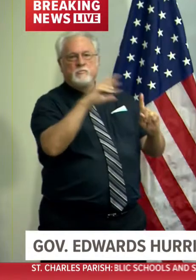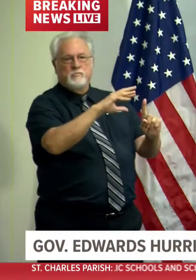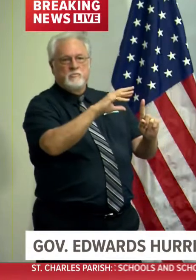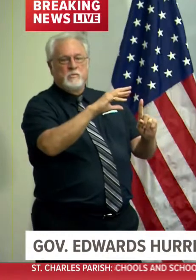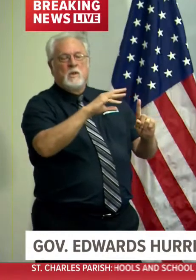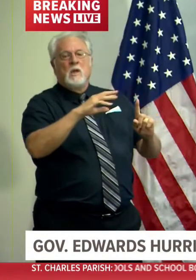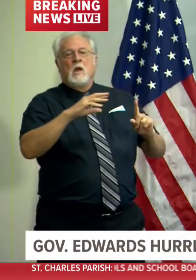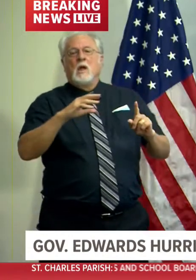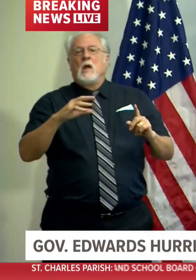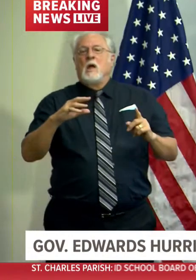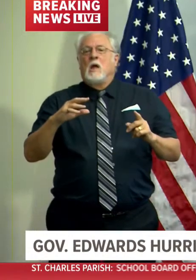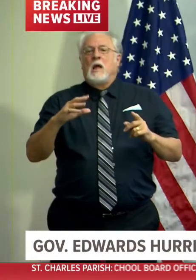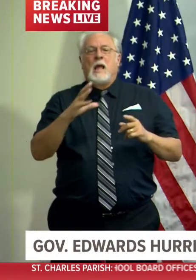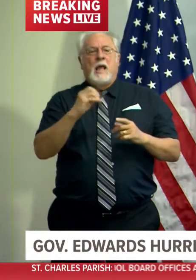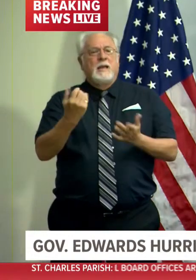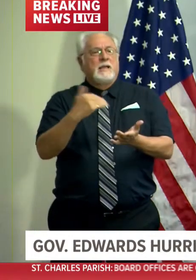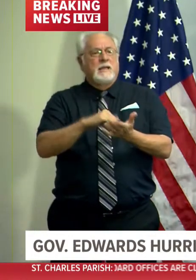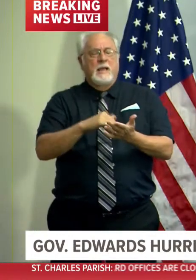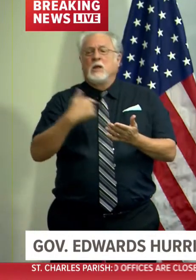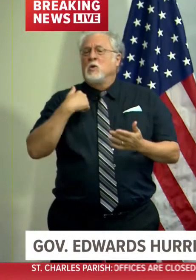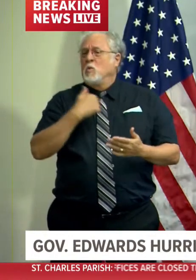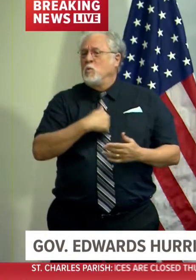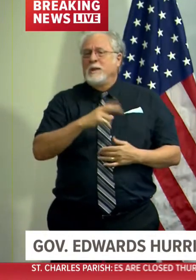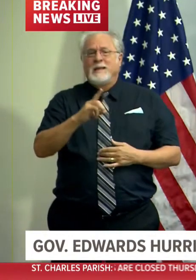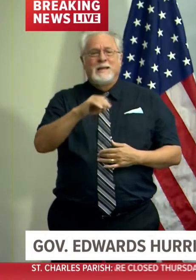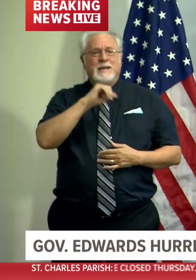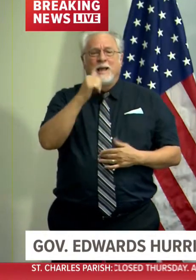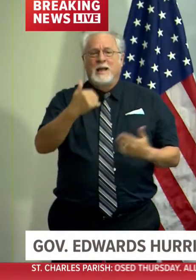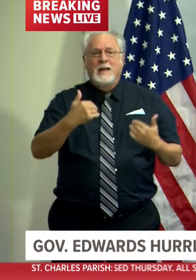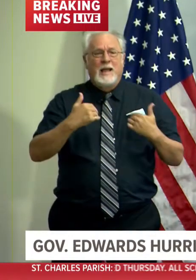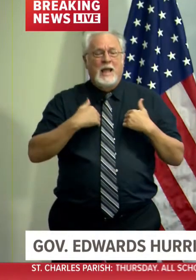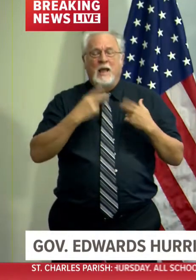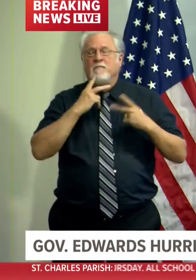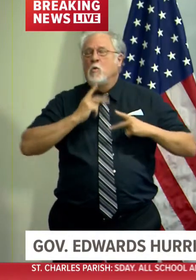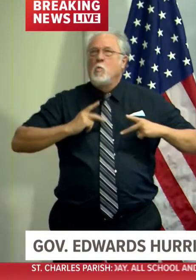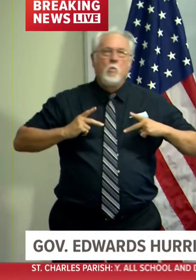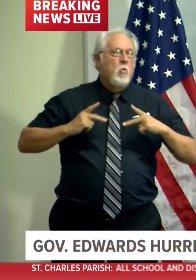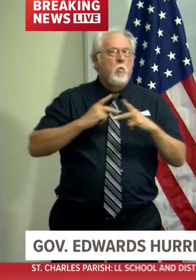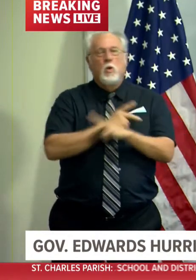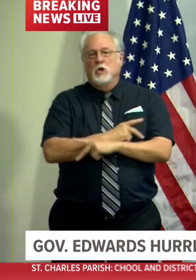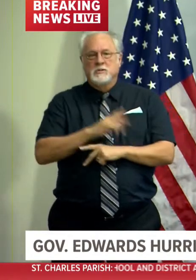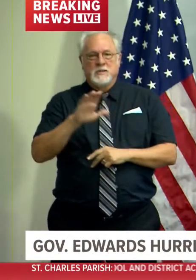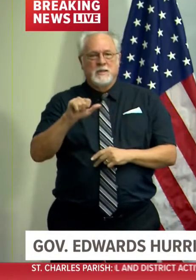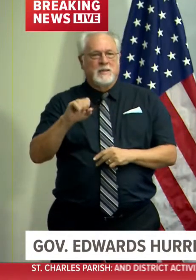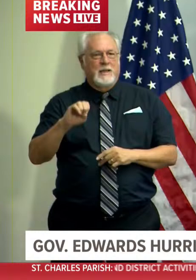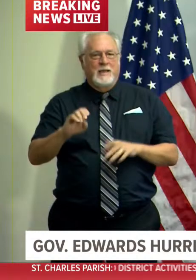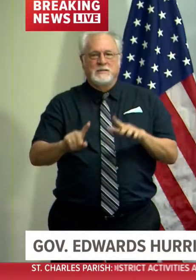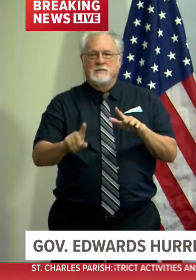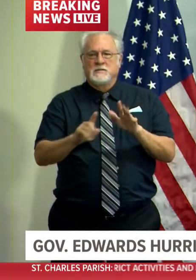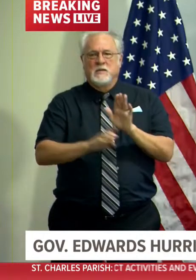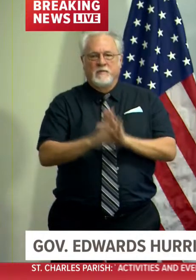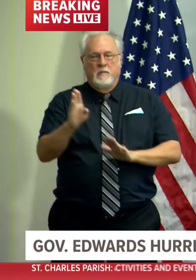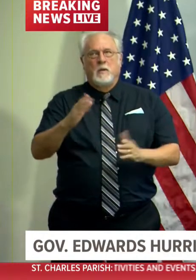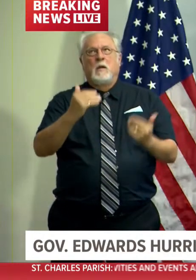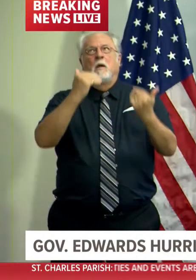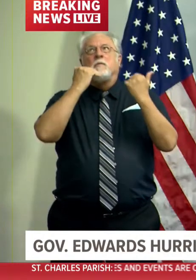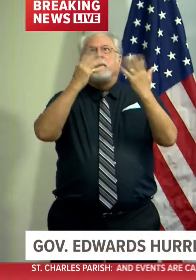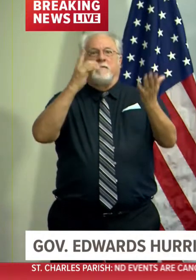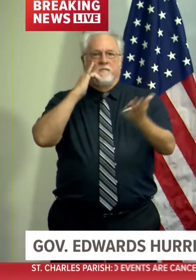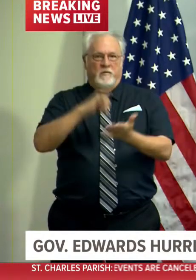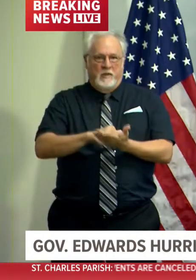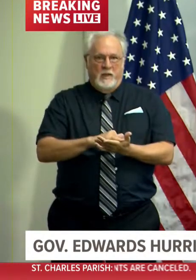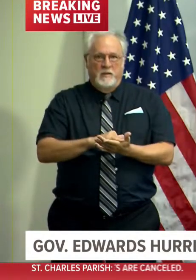this. And again, we did not have the worst case scenario developed. We should all be thankful for